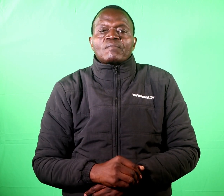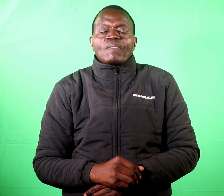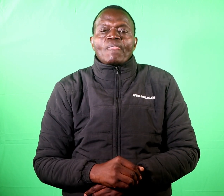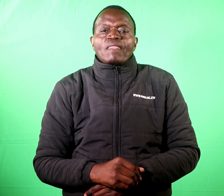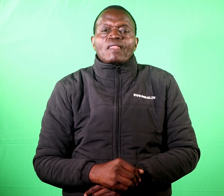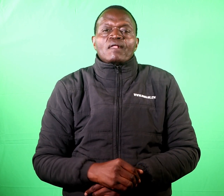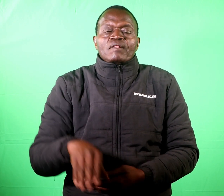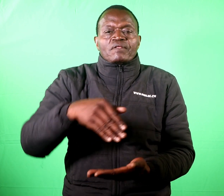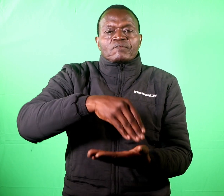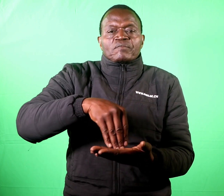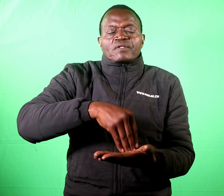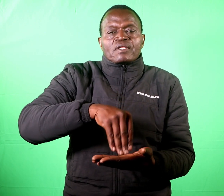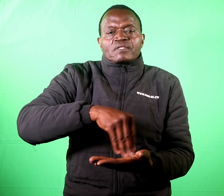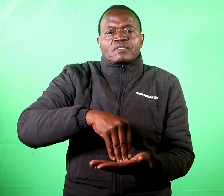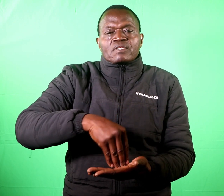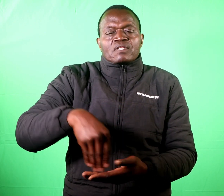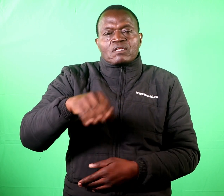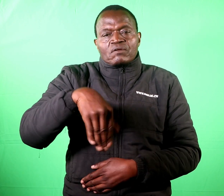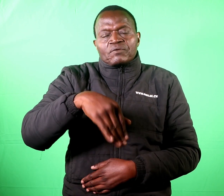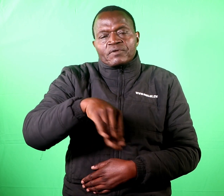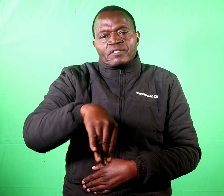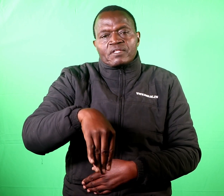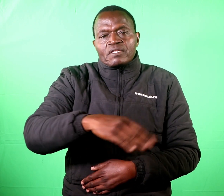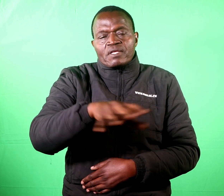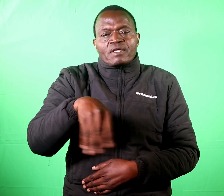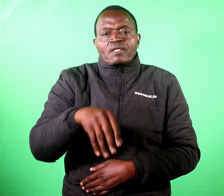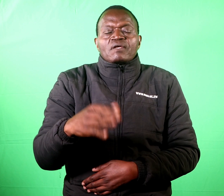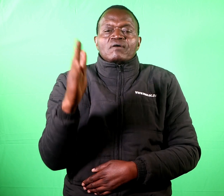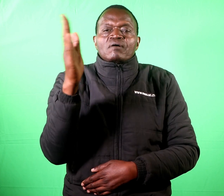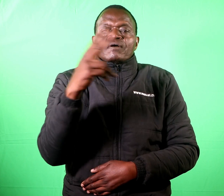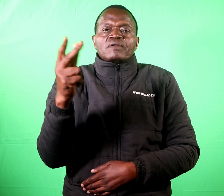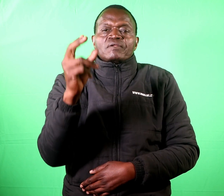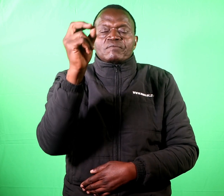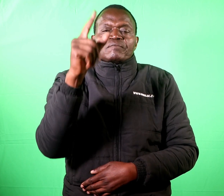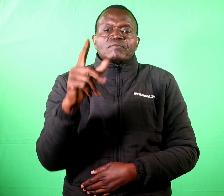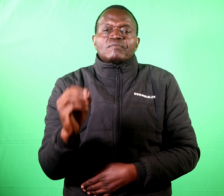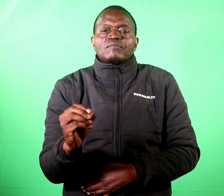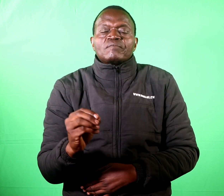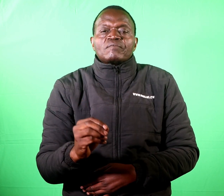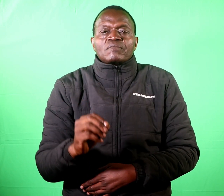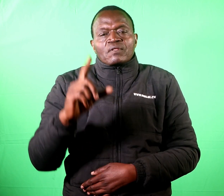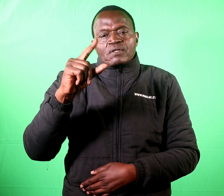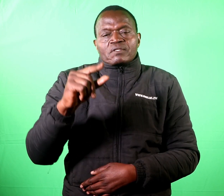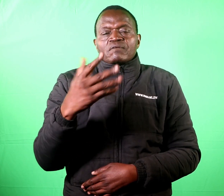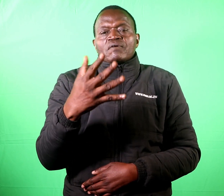Midlands, located within premises, 18%, less than 500